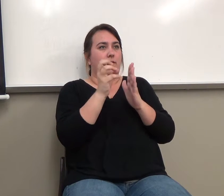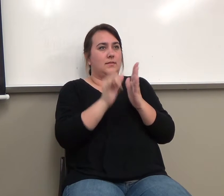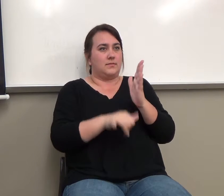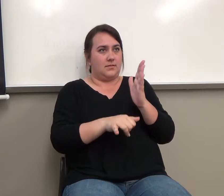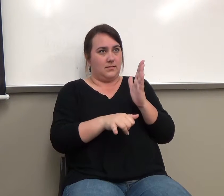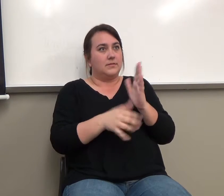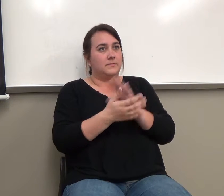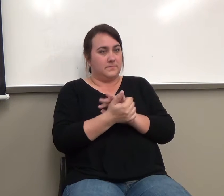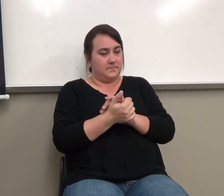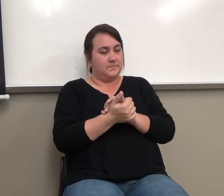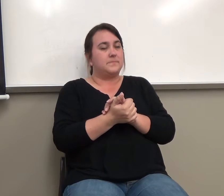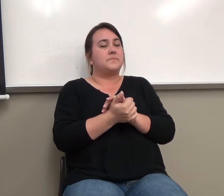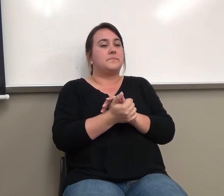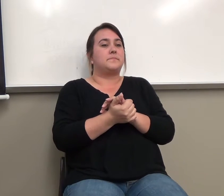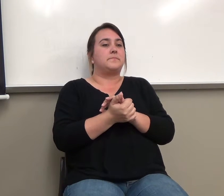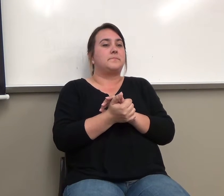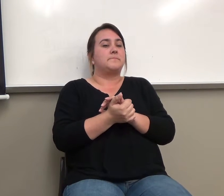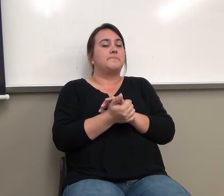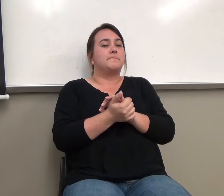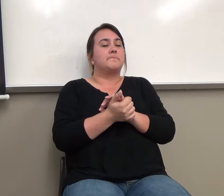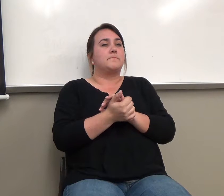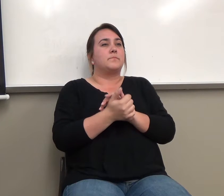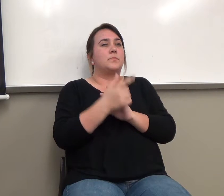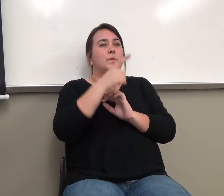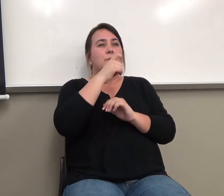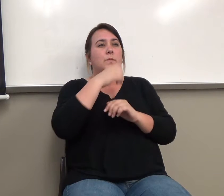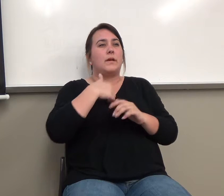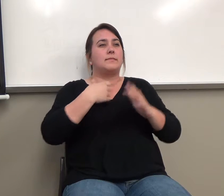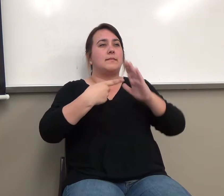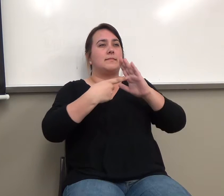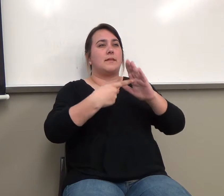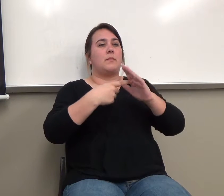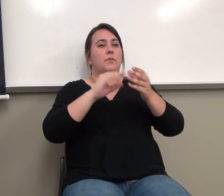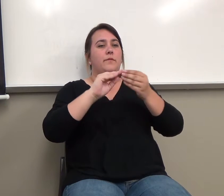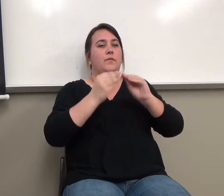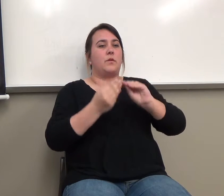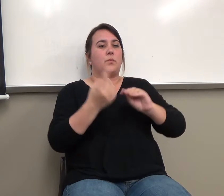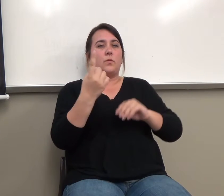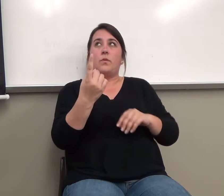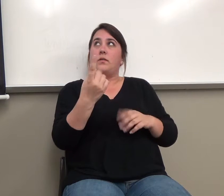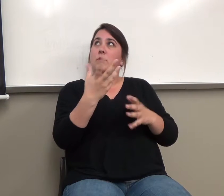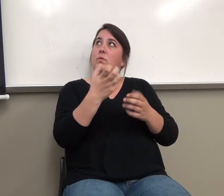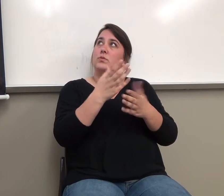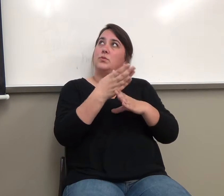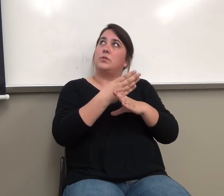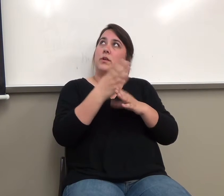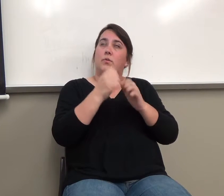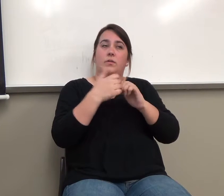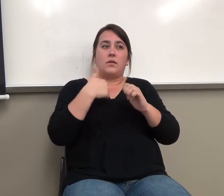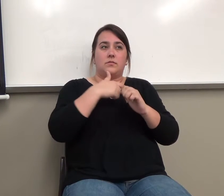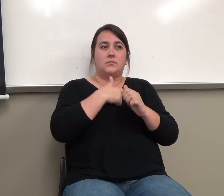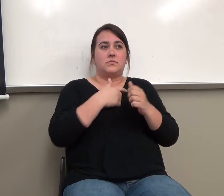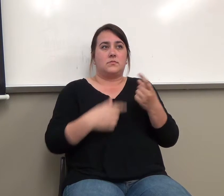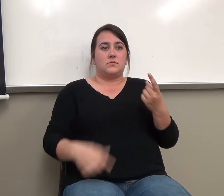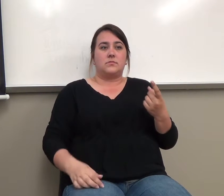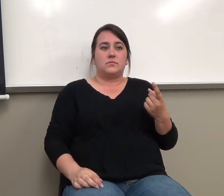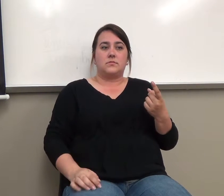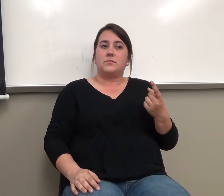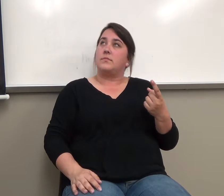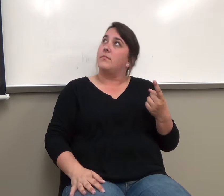right? Okay, who has an example of number 1 that you would like to show to us?